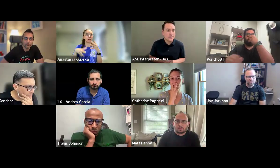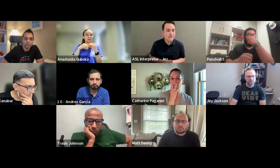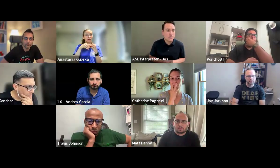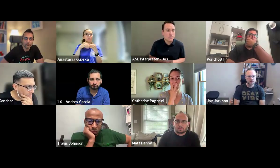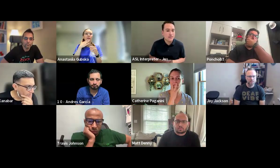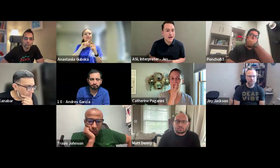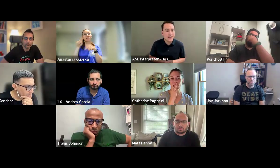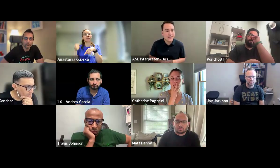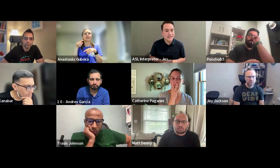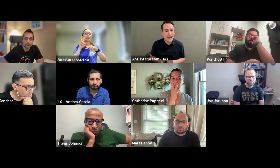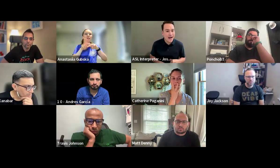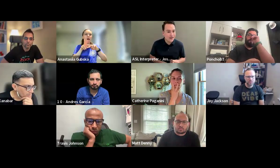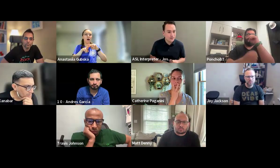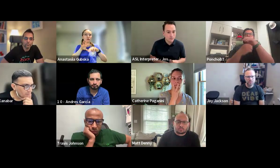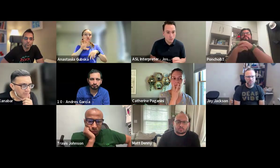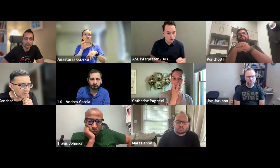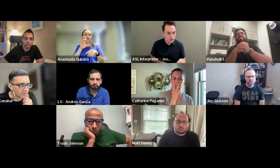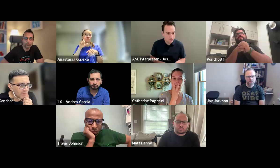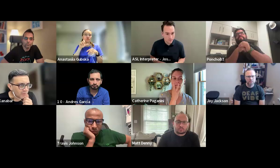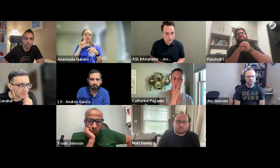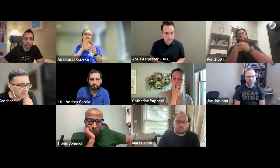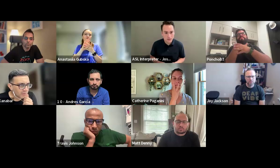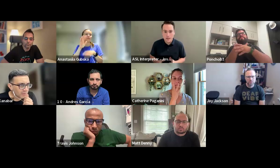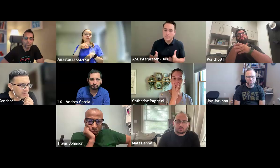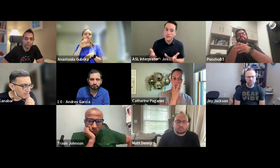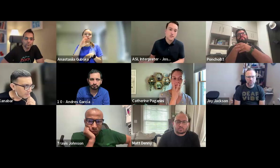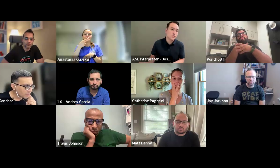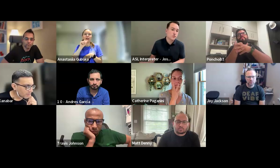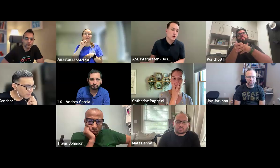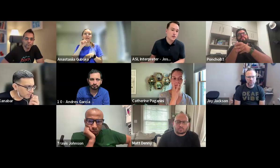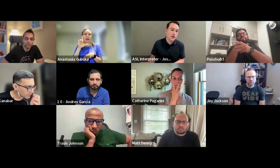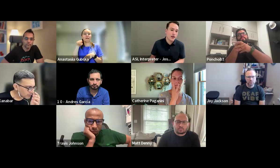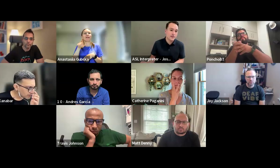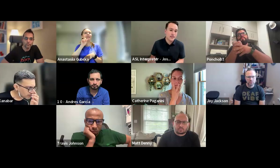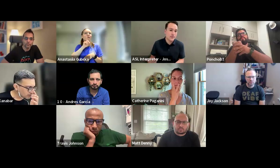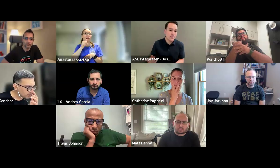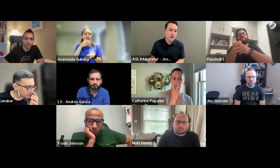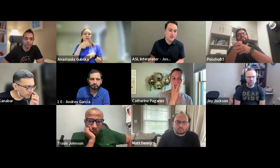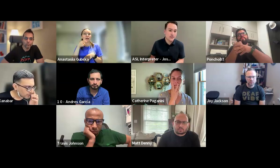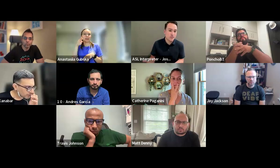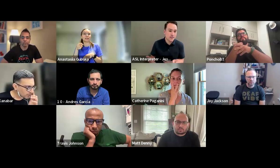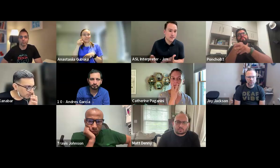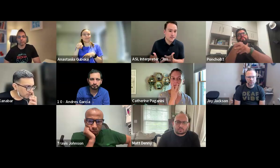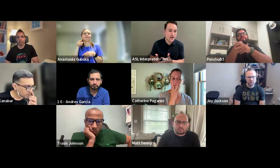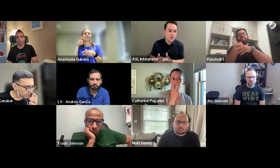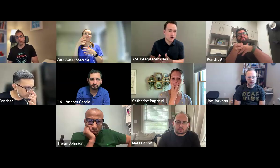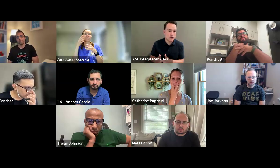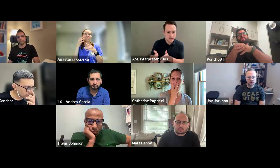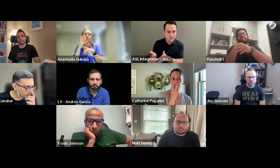And if you think that I need to add more information, please do send me a message in the Slack channel, in the Deaf